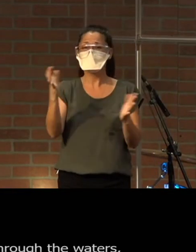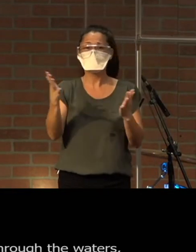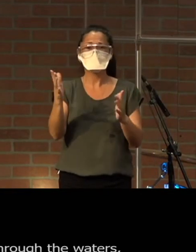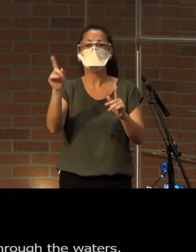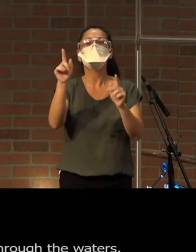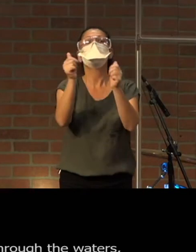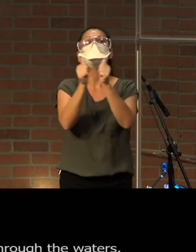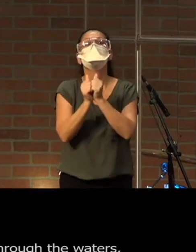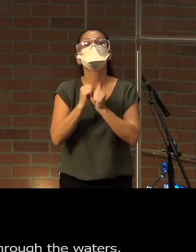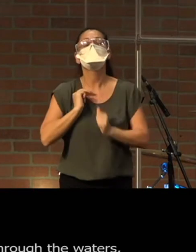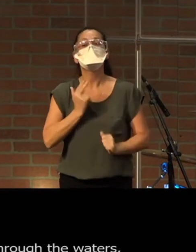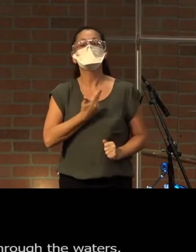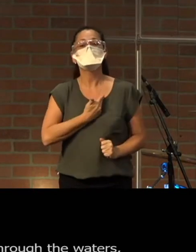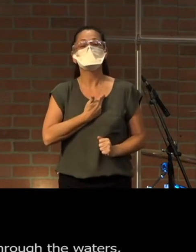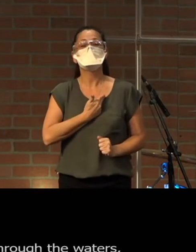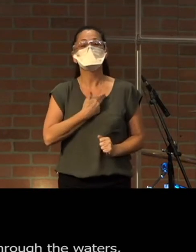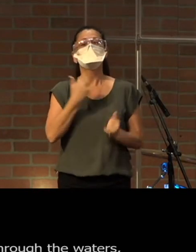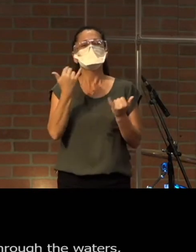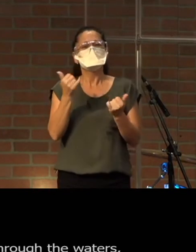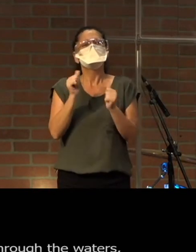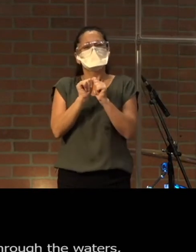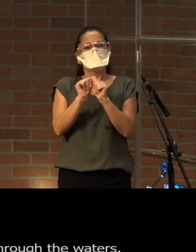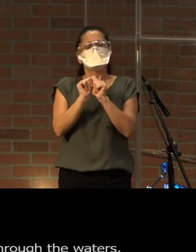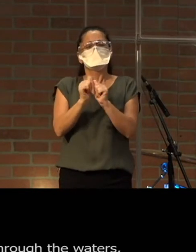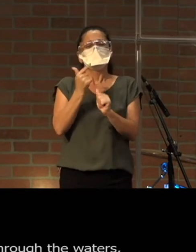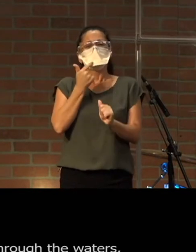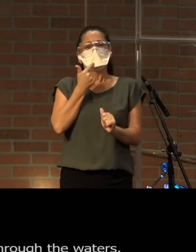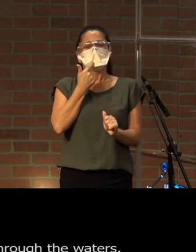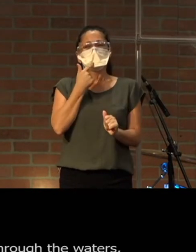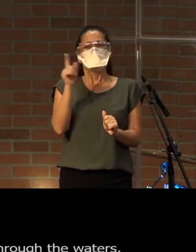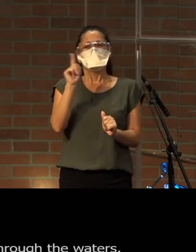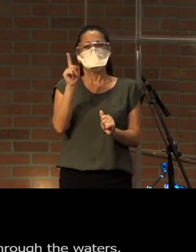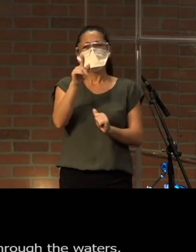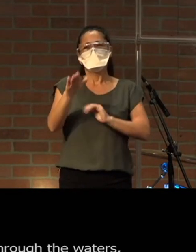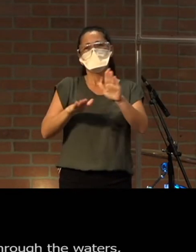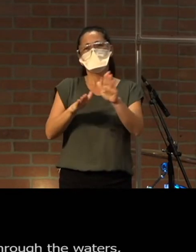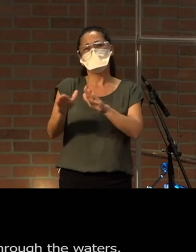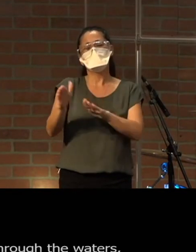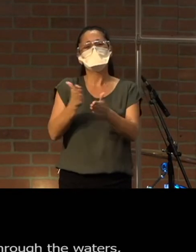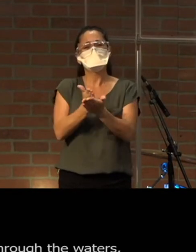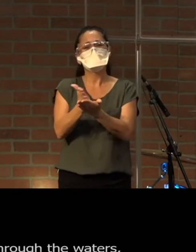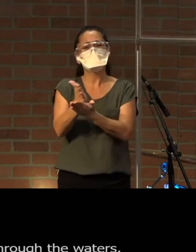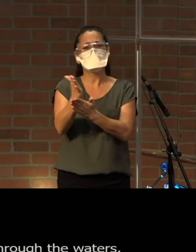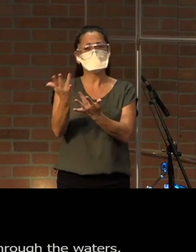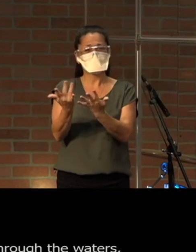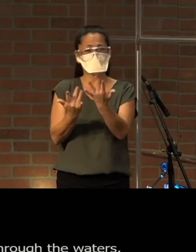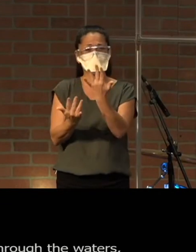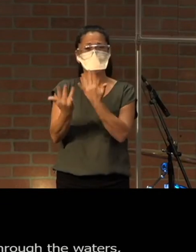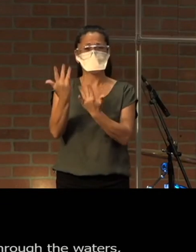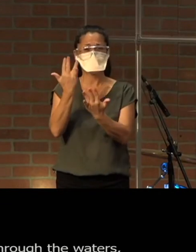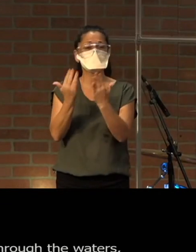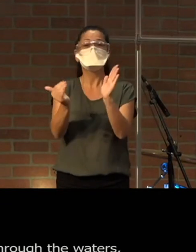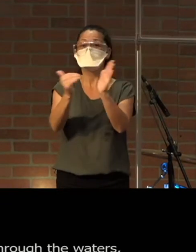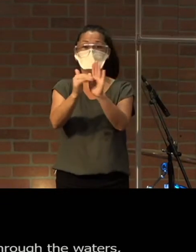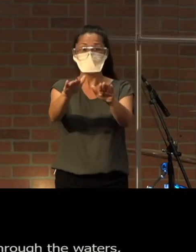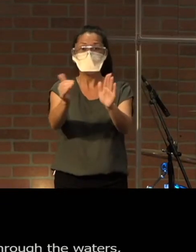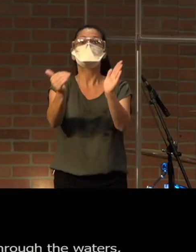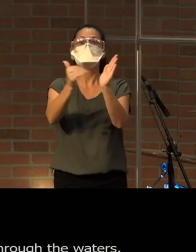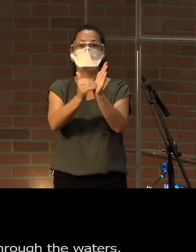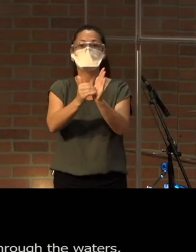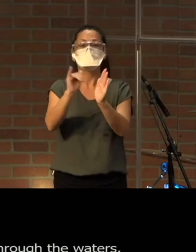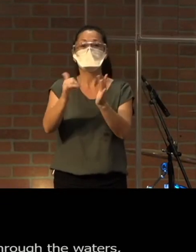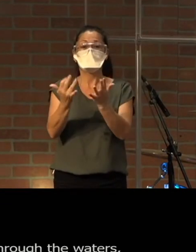us. And so we keep going. It says, when you walk through the fire. Again, this isn't fire